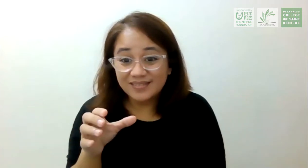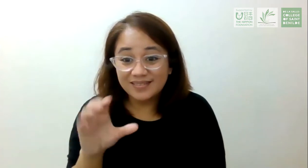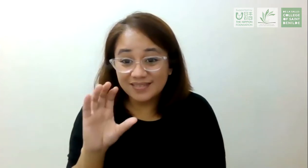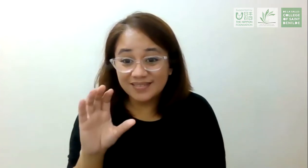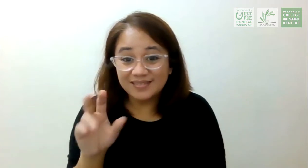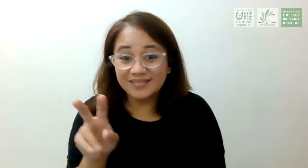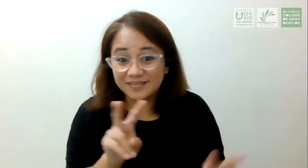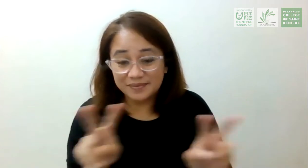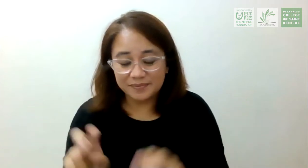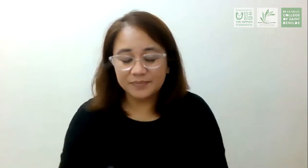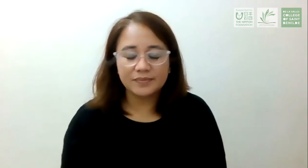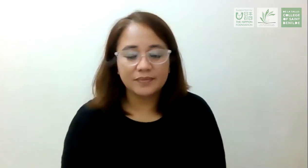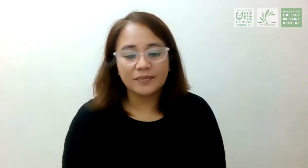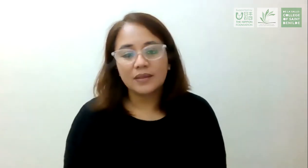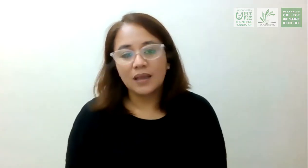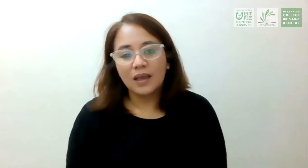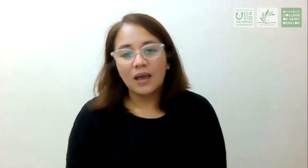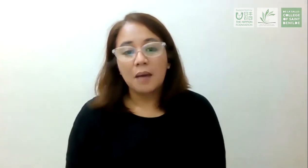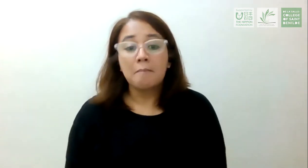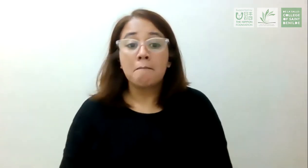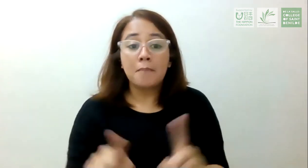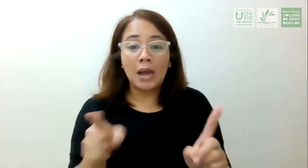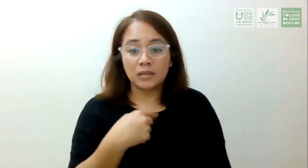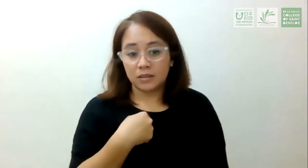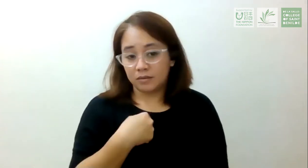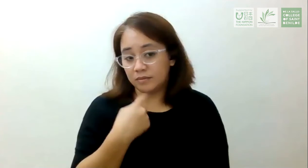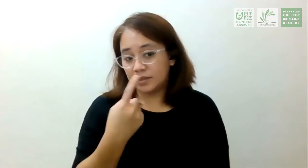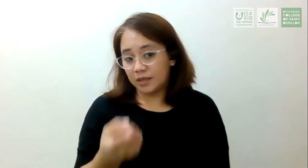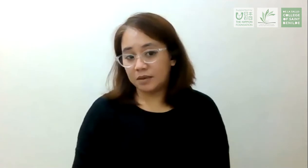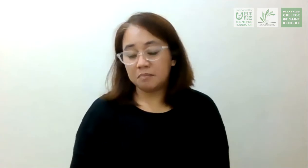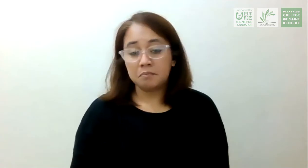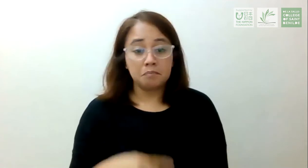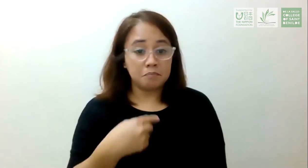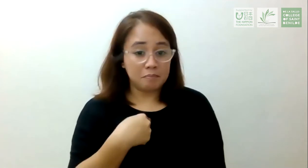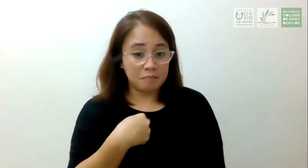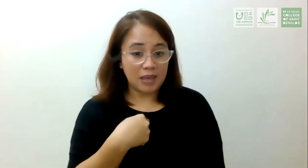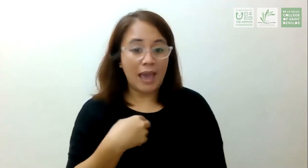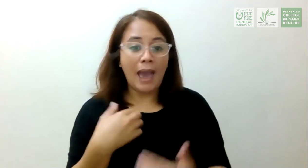Okay, but if you say, I had 3 drinks last night,